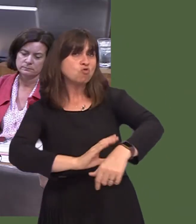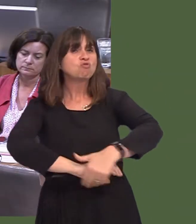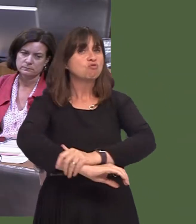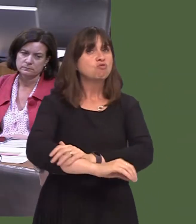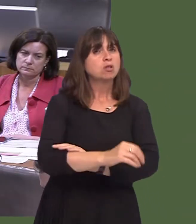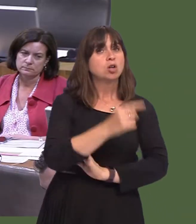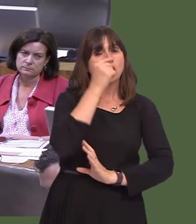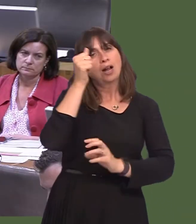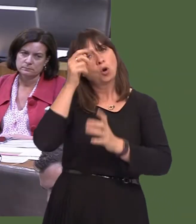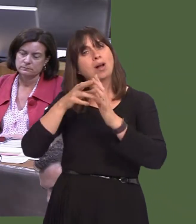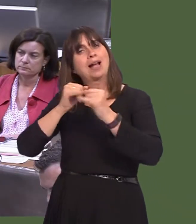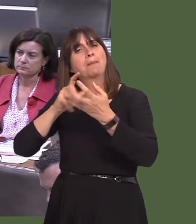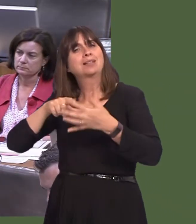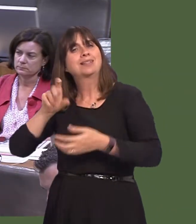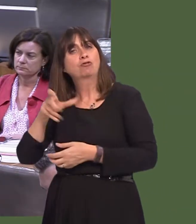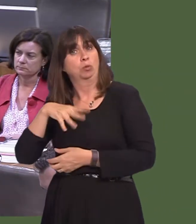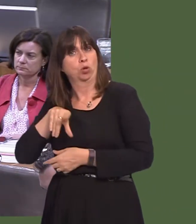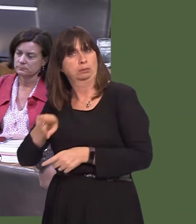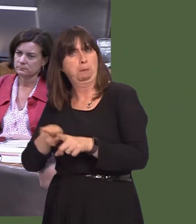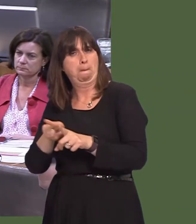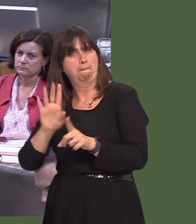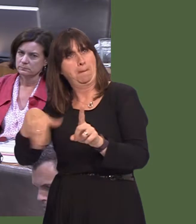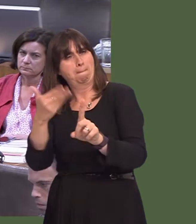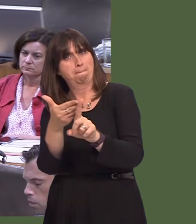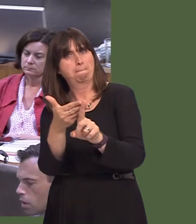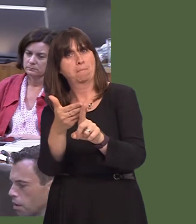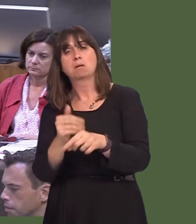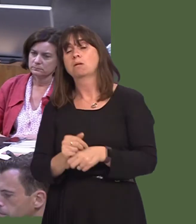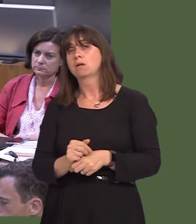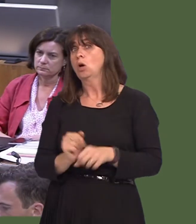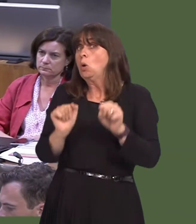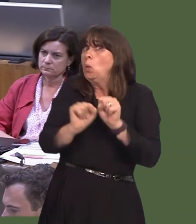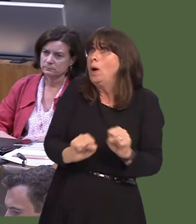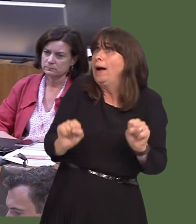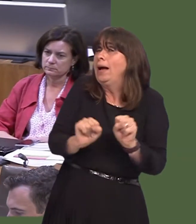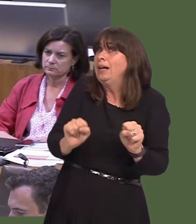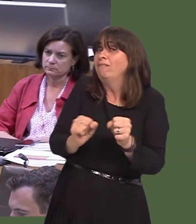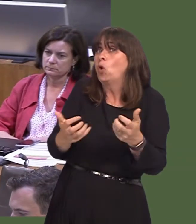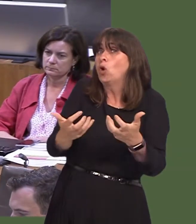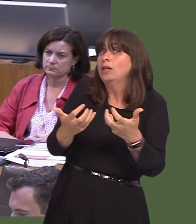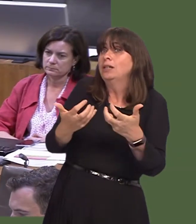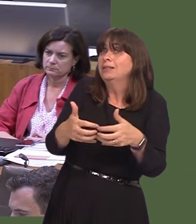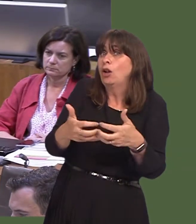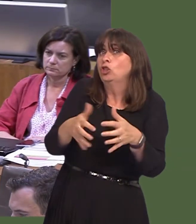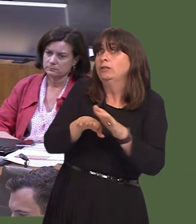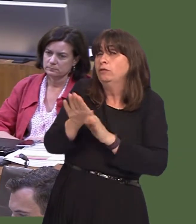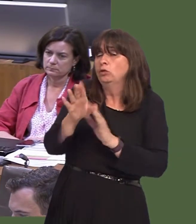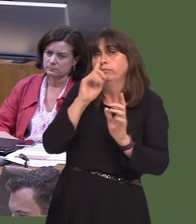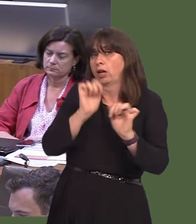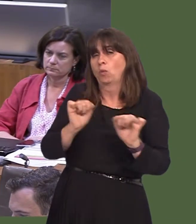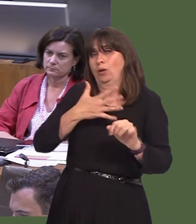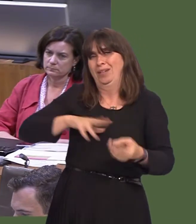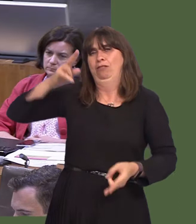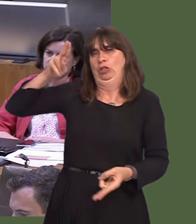Cabinet Secretary will want to achieve as well. We can't wait for the technology to deliver. the reductions